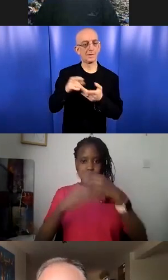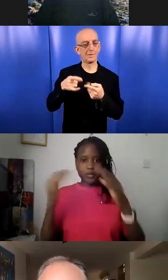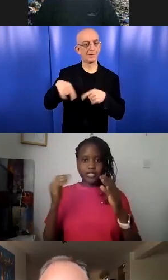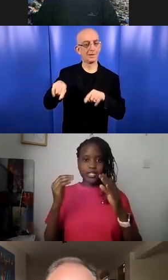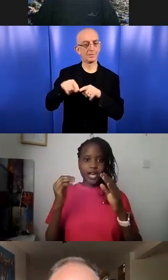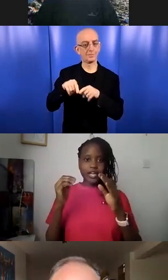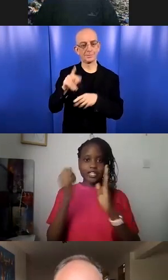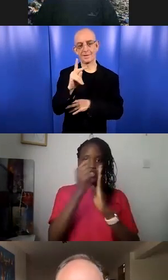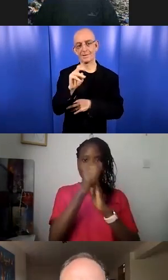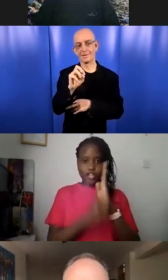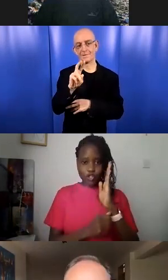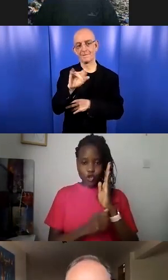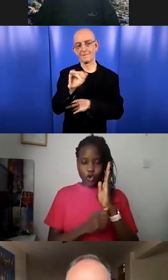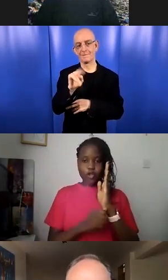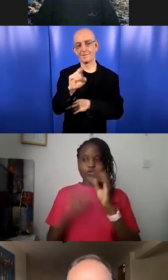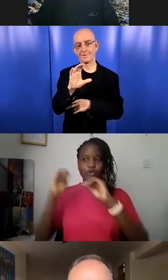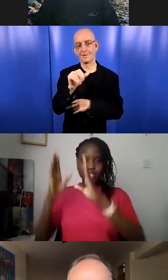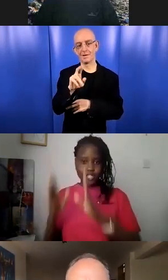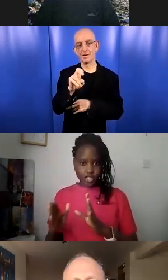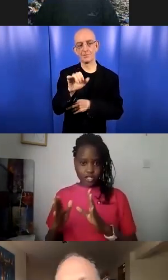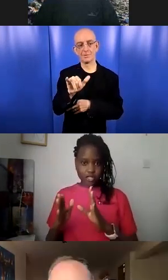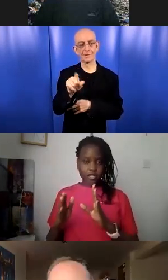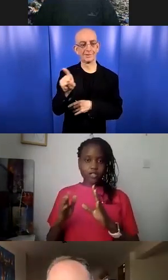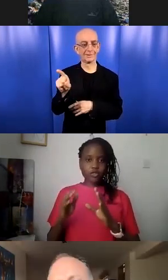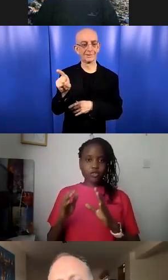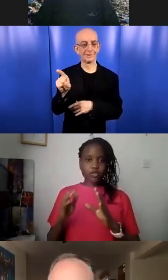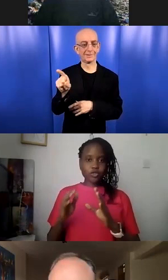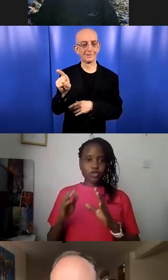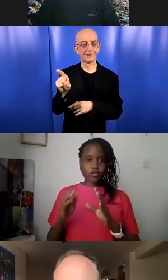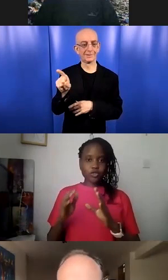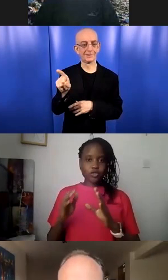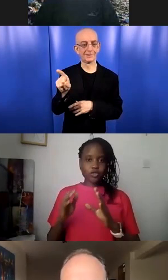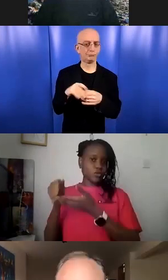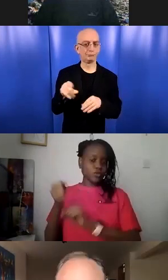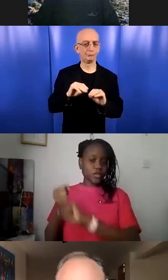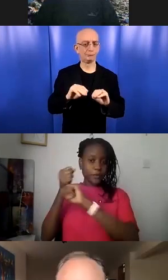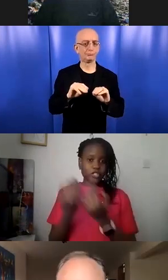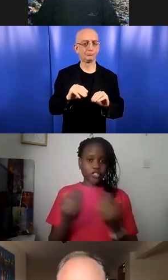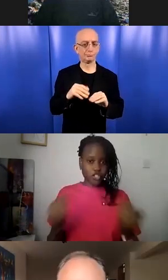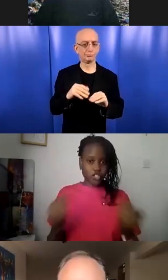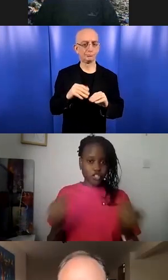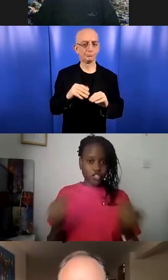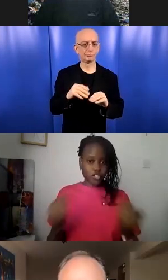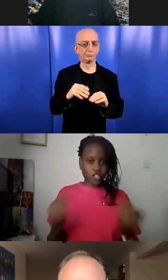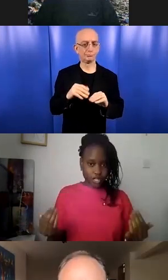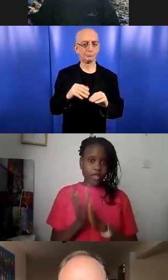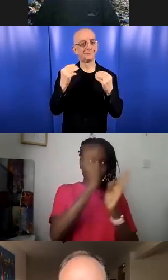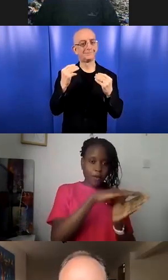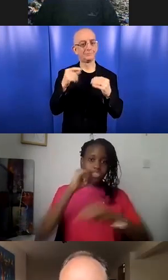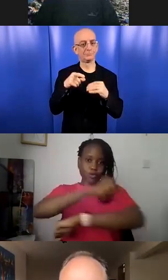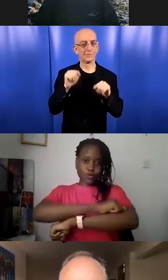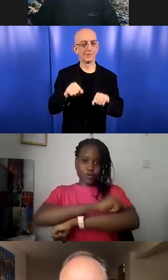an instructional course for teachers to build their Braille skills so that they in turn can support children in the return to